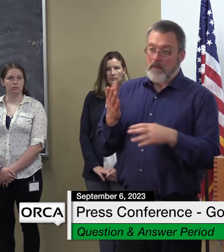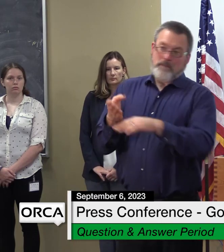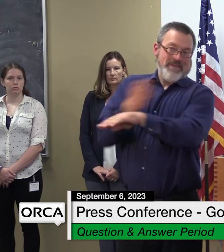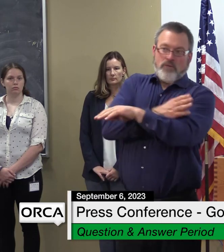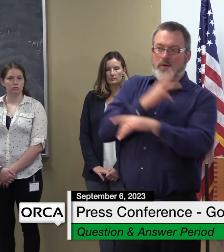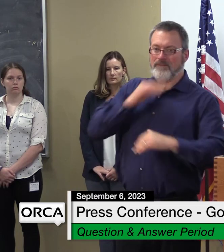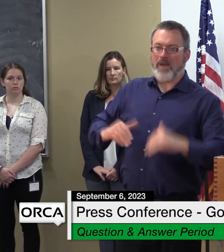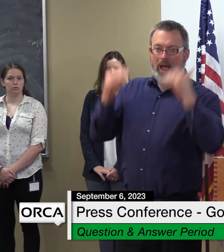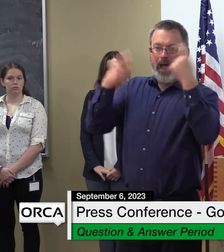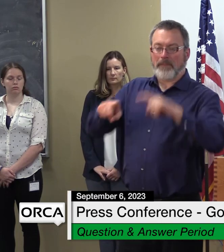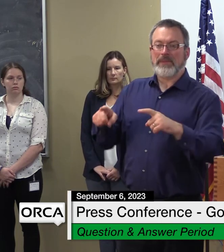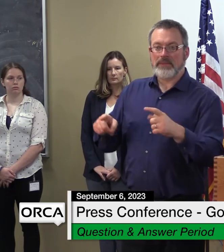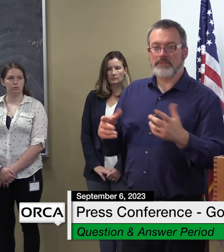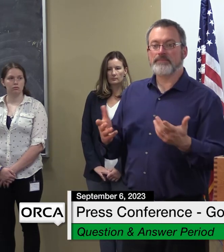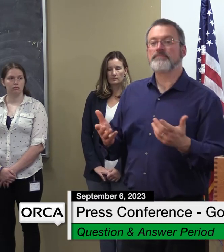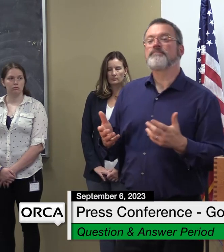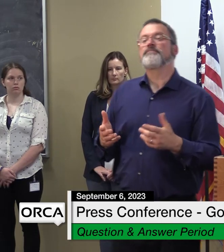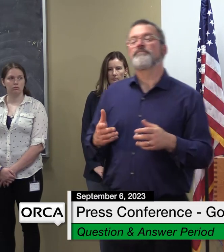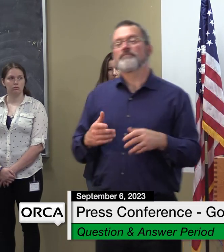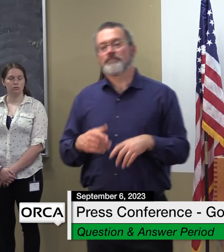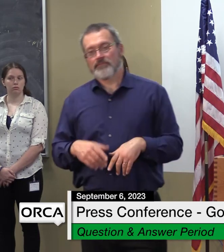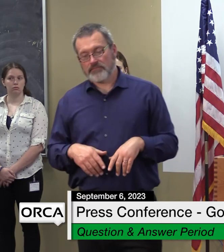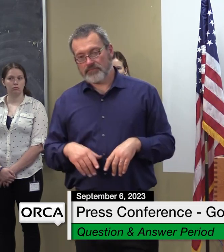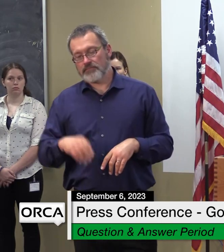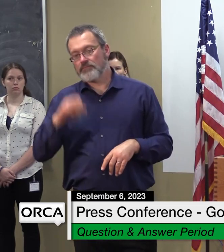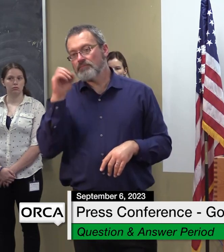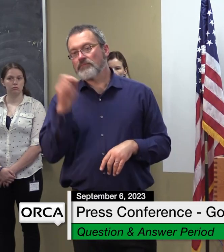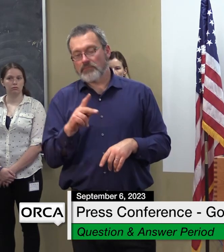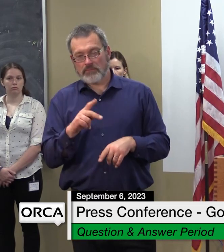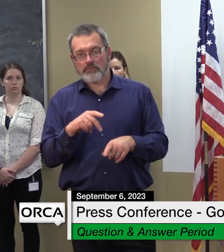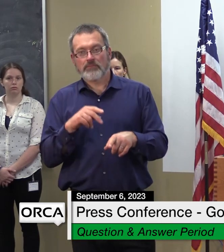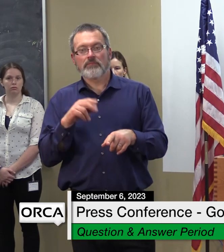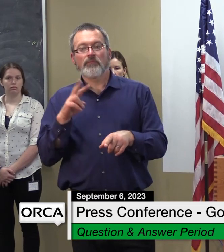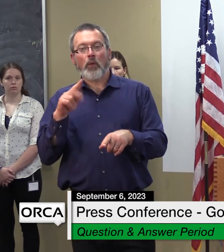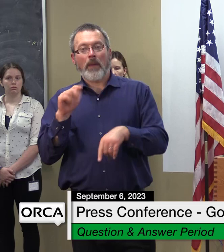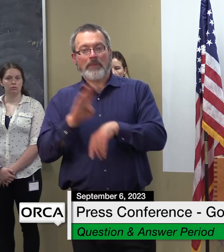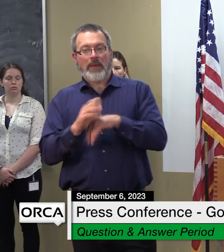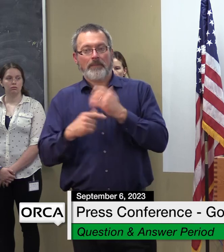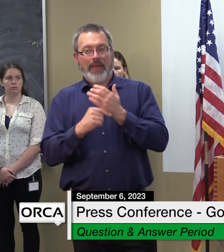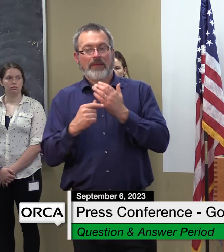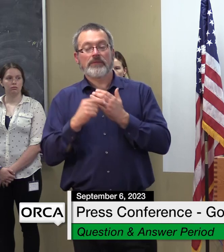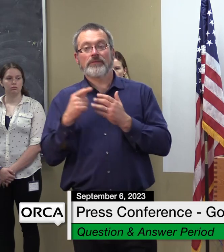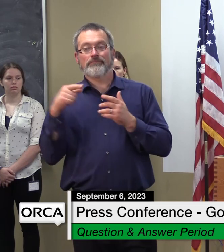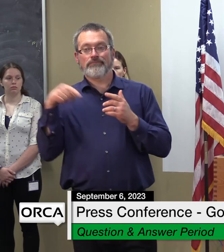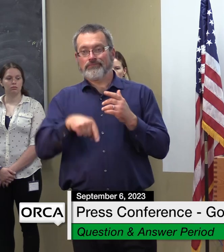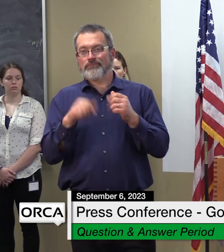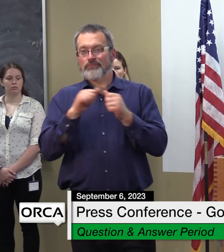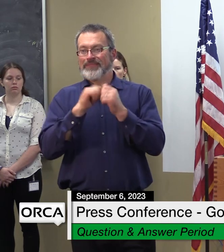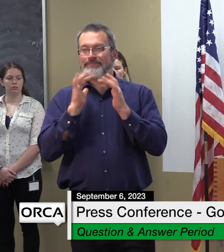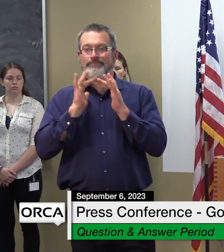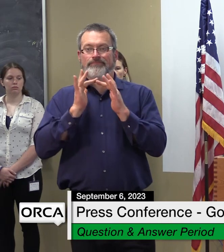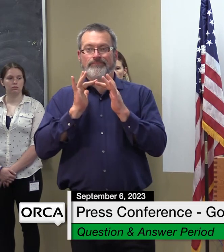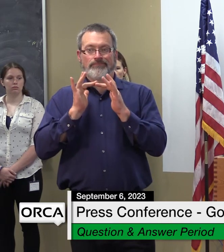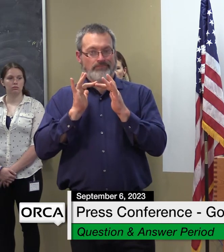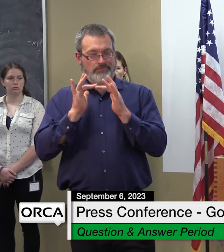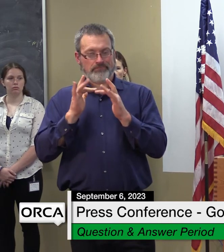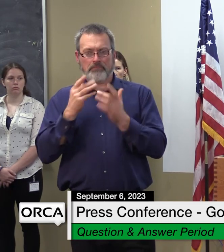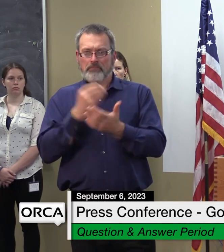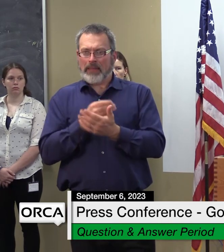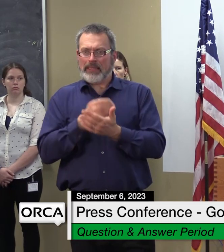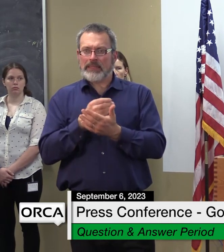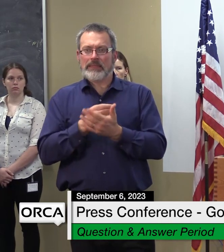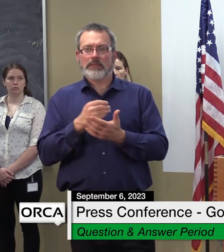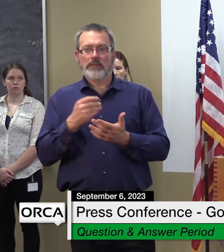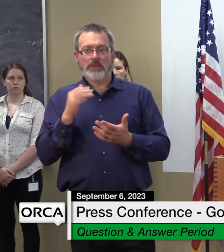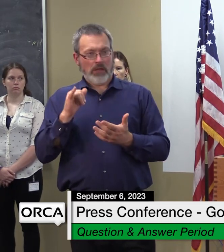Another question on separate from that is on broadband funding, and you were able to take $20 million